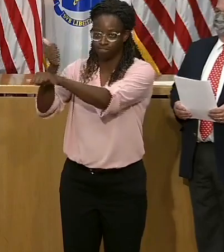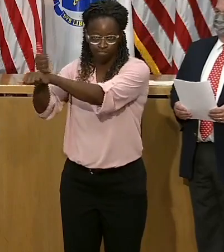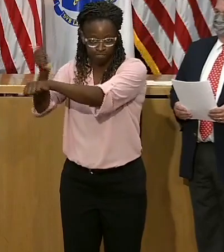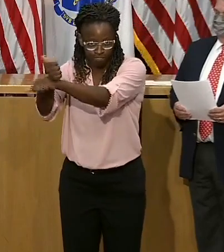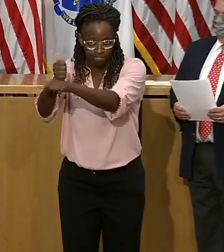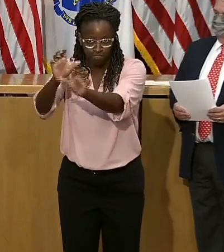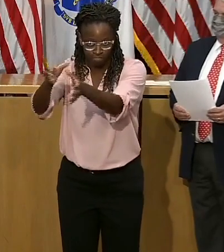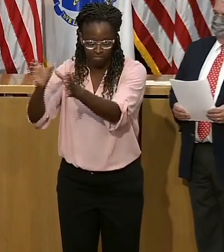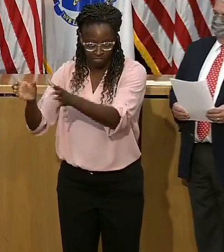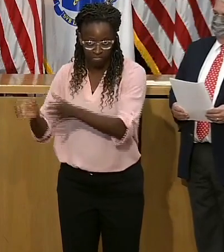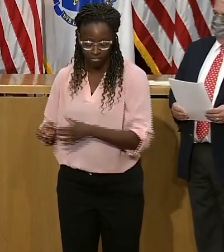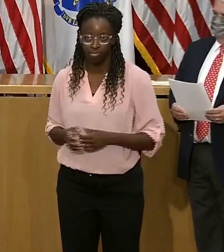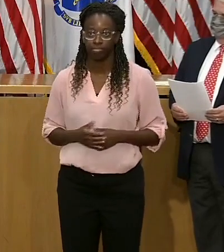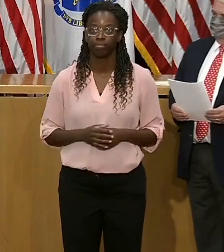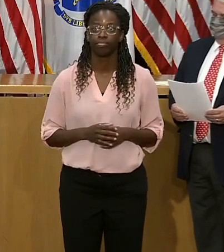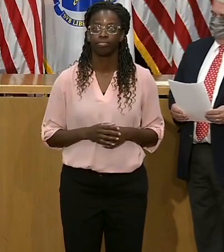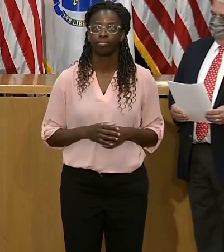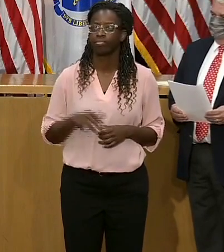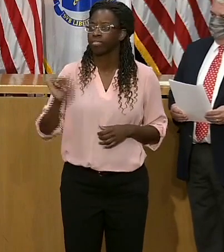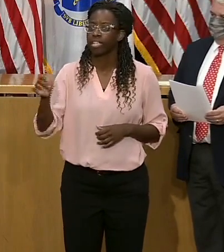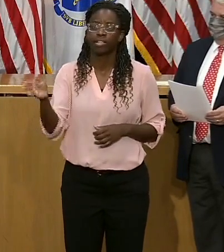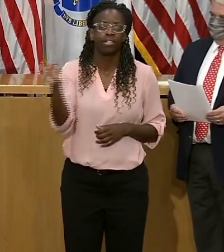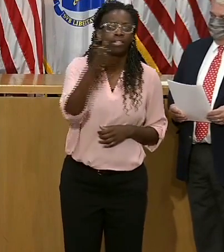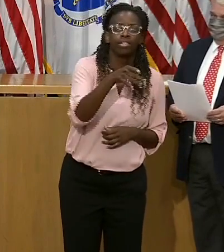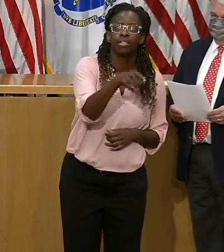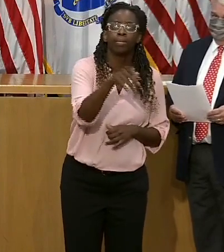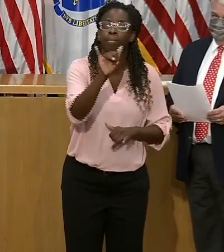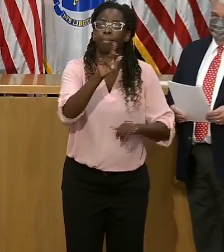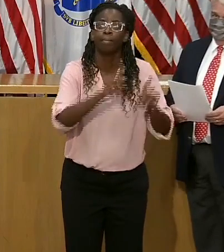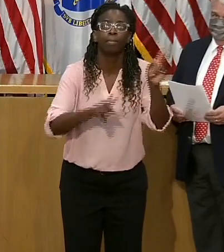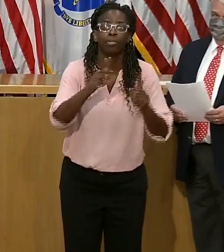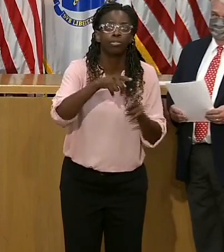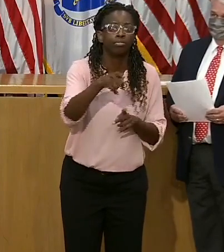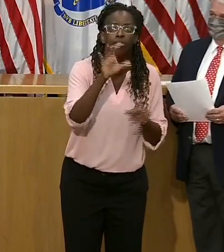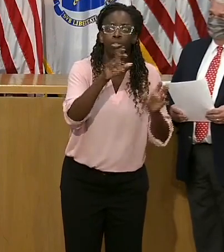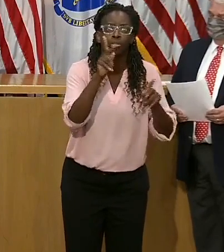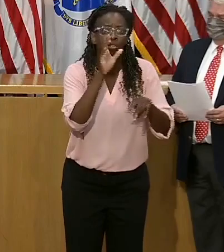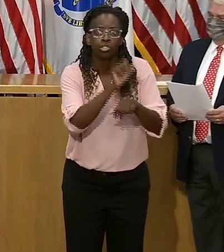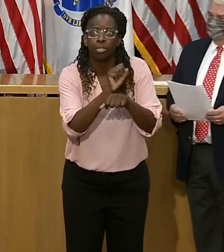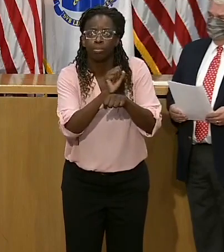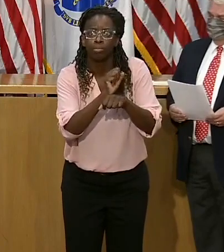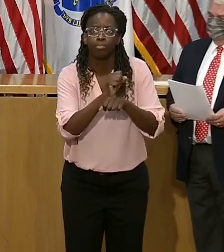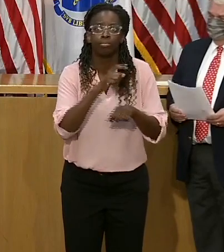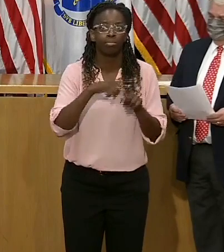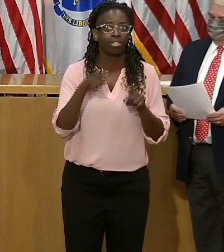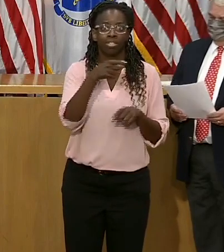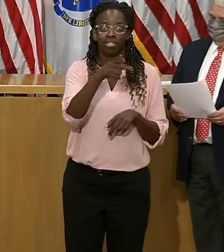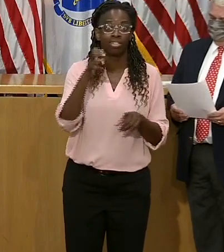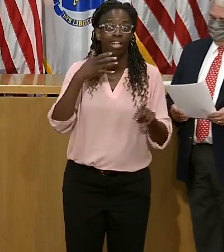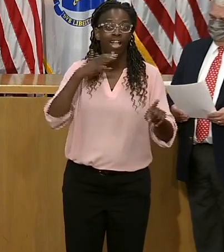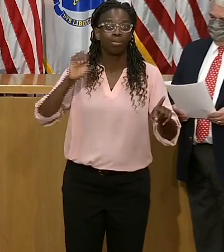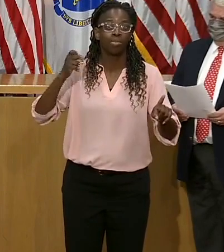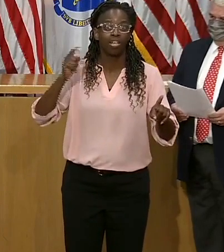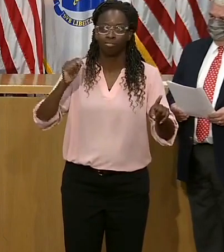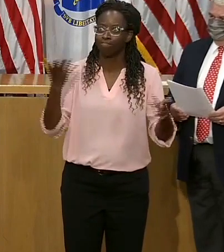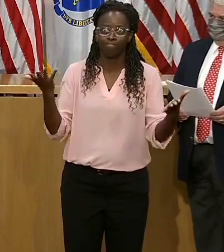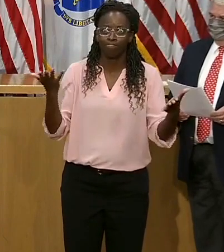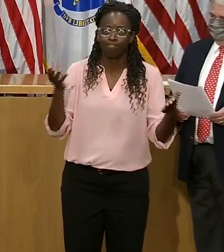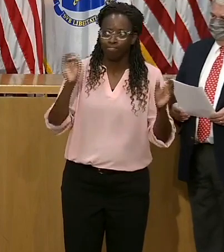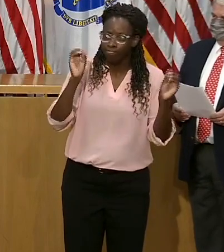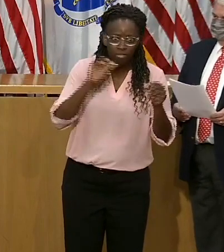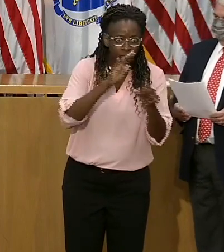to modernize mass hire virtual pathways to assess and connect UI claimants to appropriate services